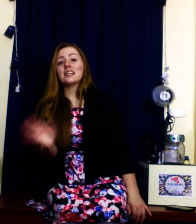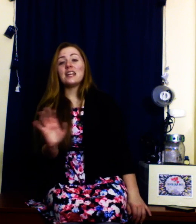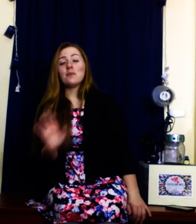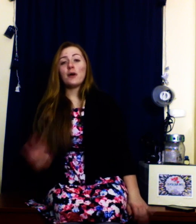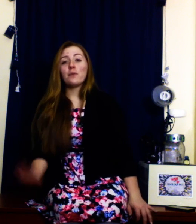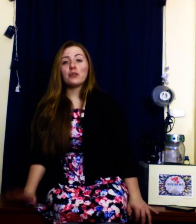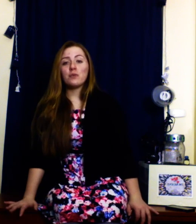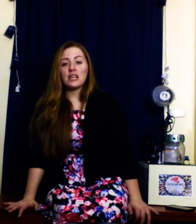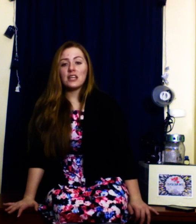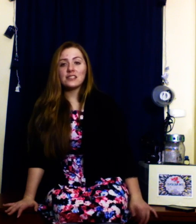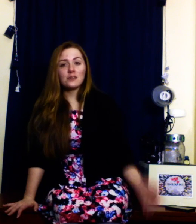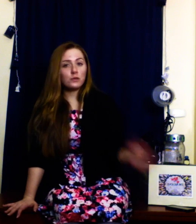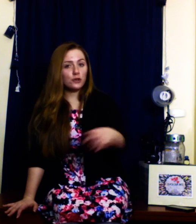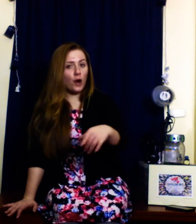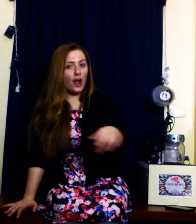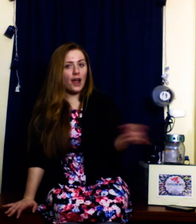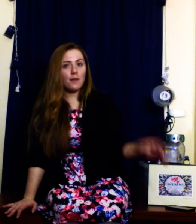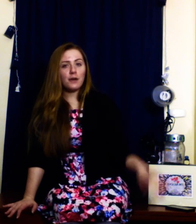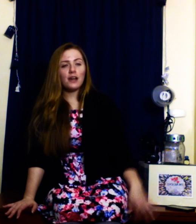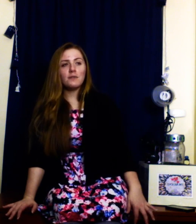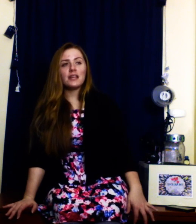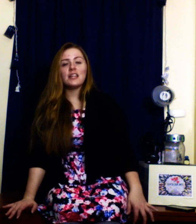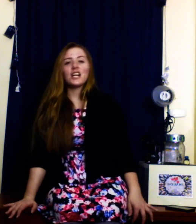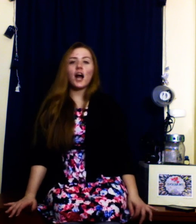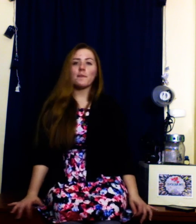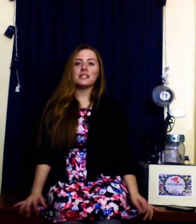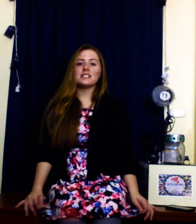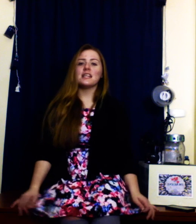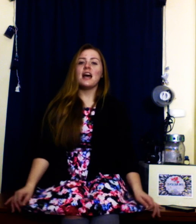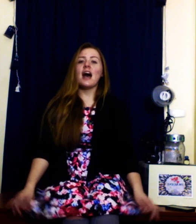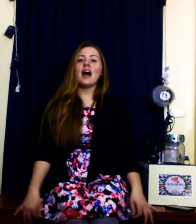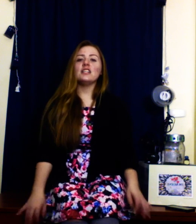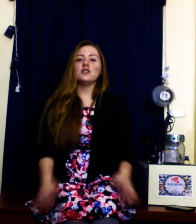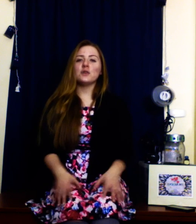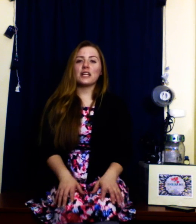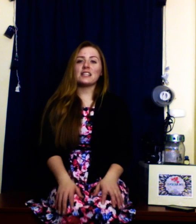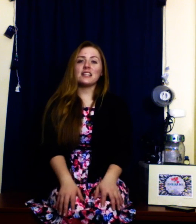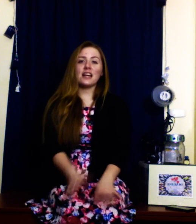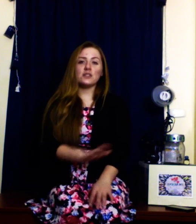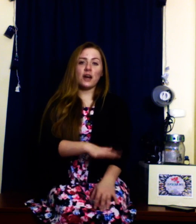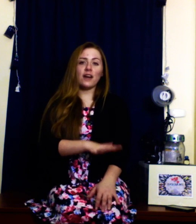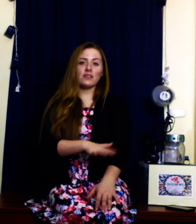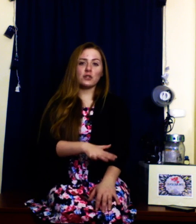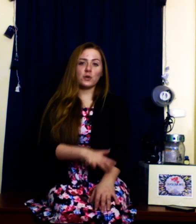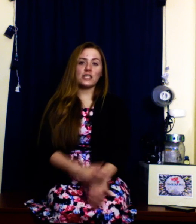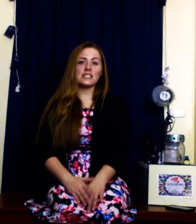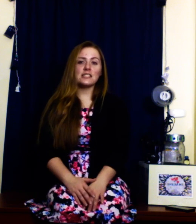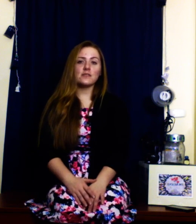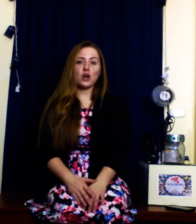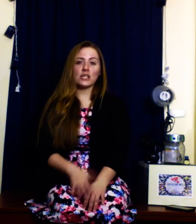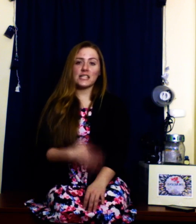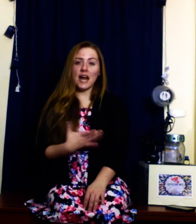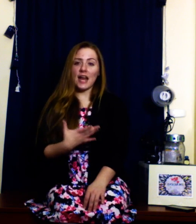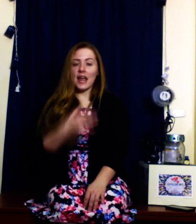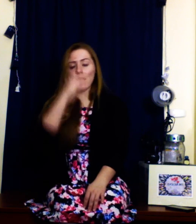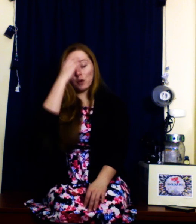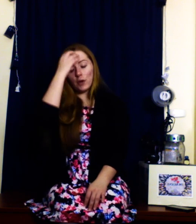keep up with me, subscribe, make any comments. Like I said, I do have a short list of songs that I am going